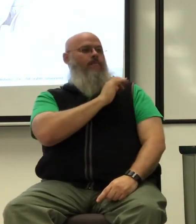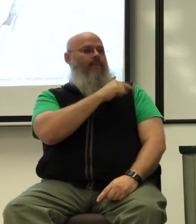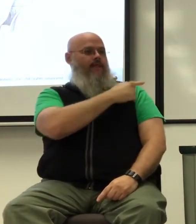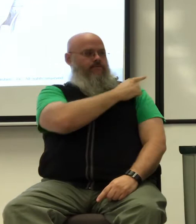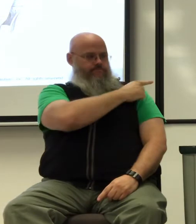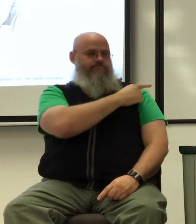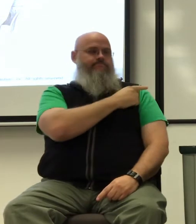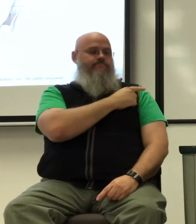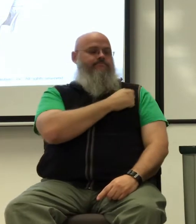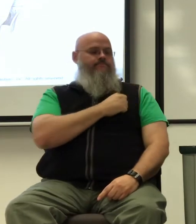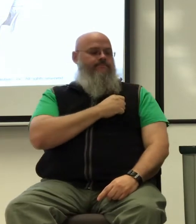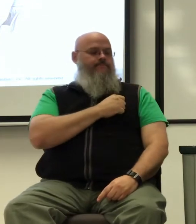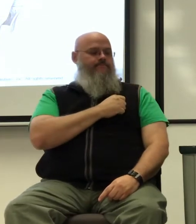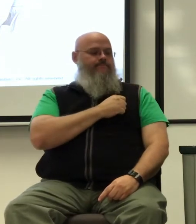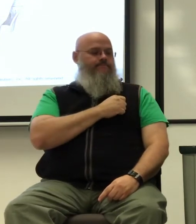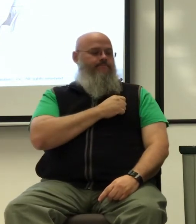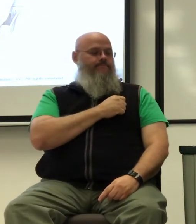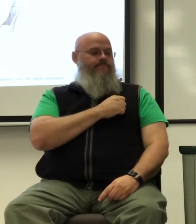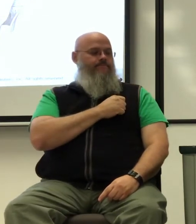these,